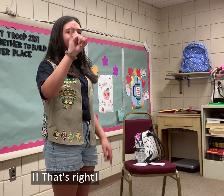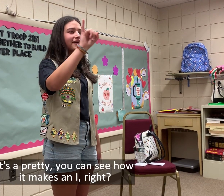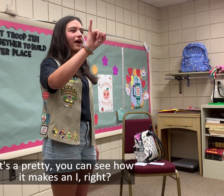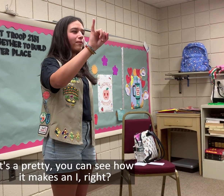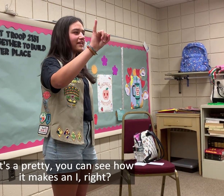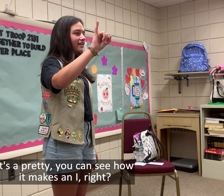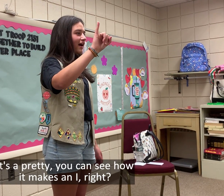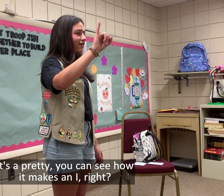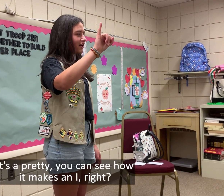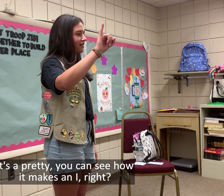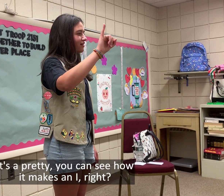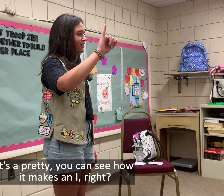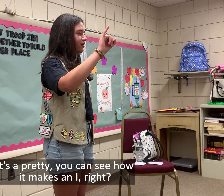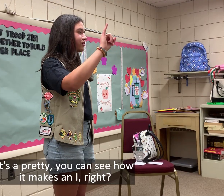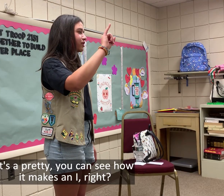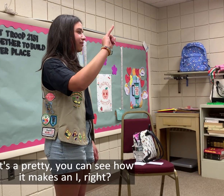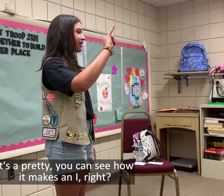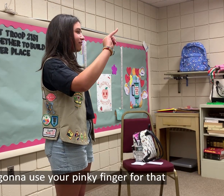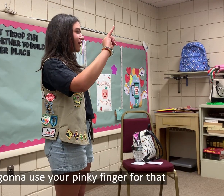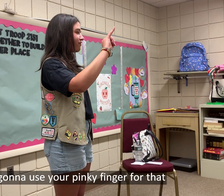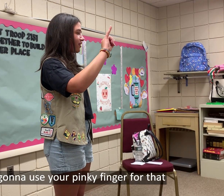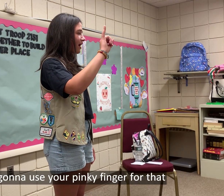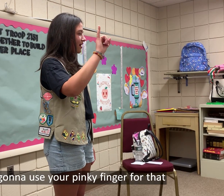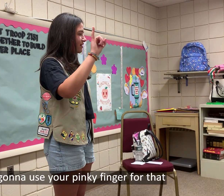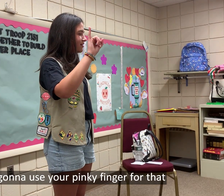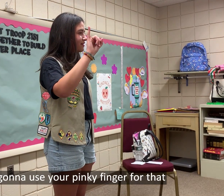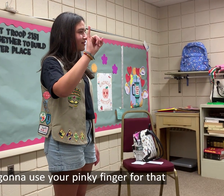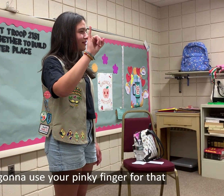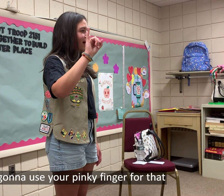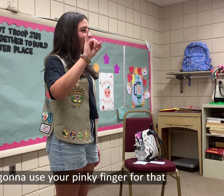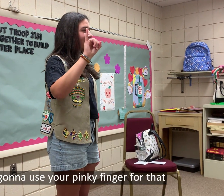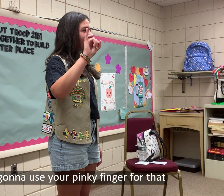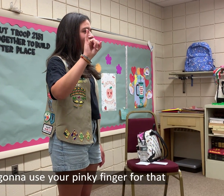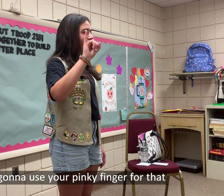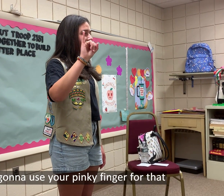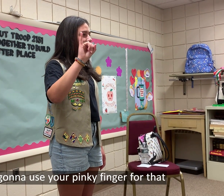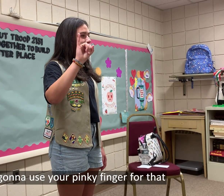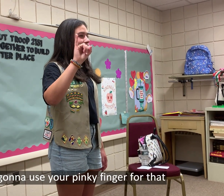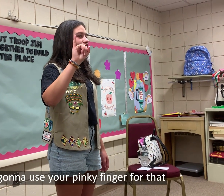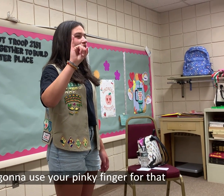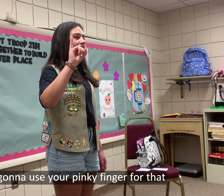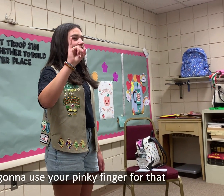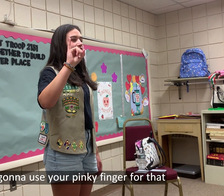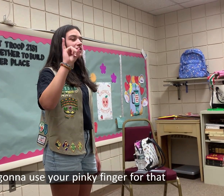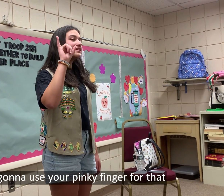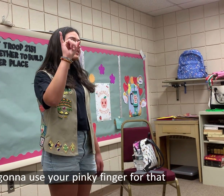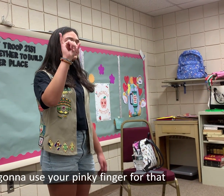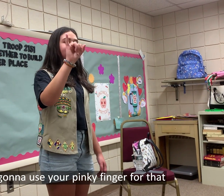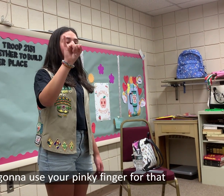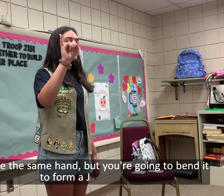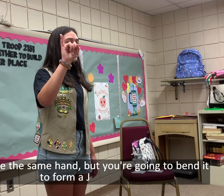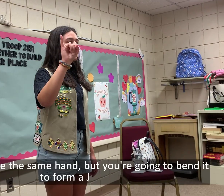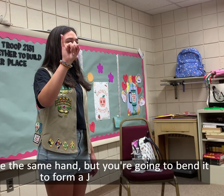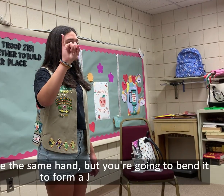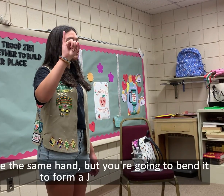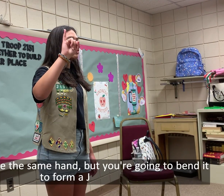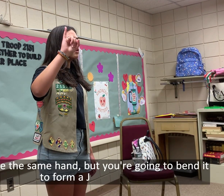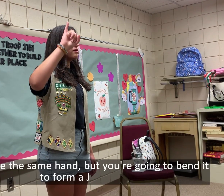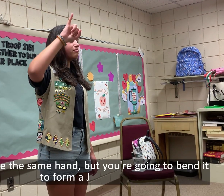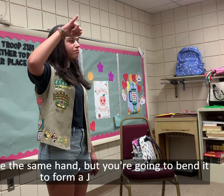how it makes an I, right? You're gonna use your pinky finger for the I. J. You're gonna take the same hand, but you're gonna